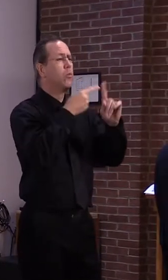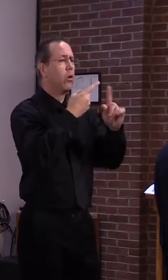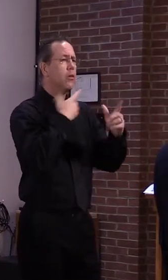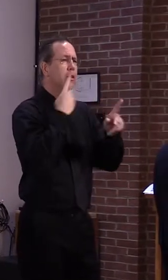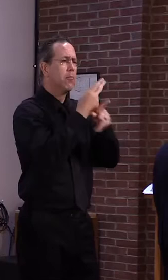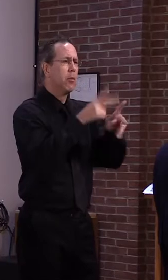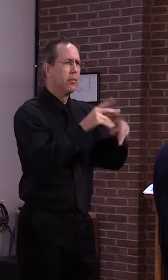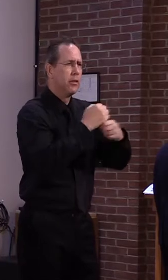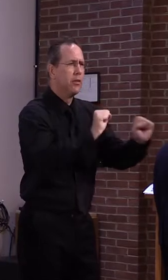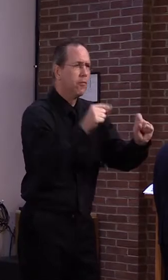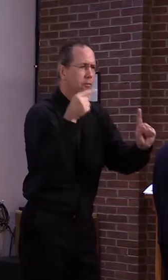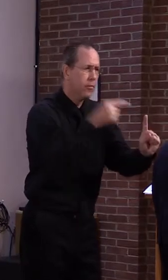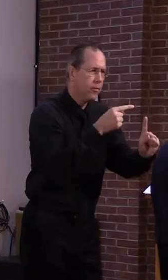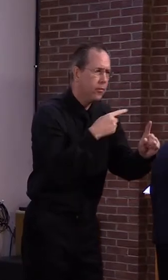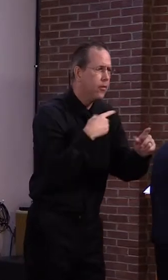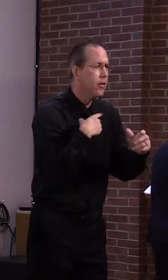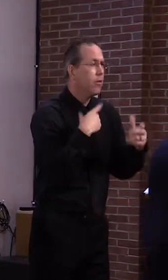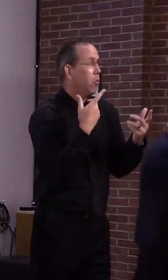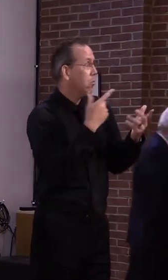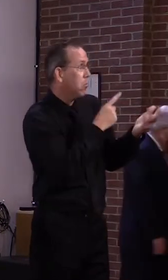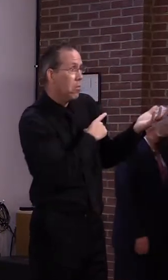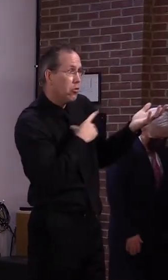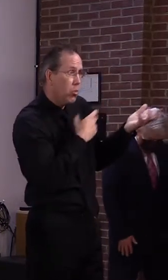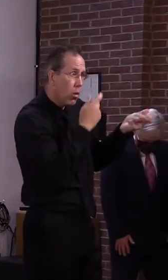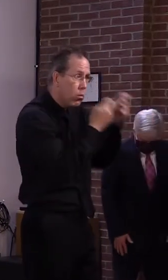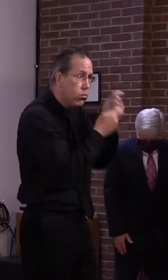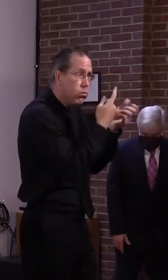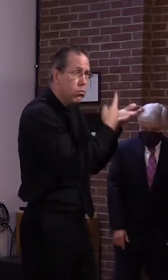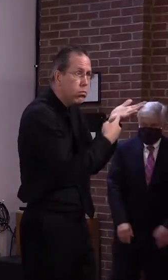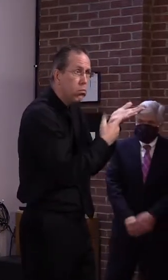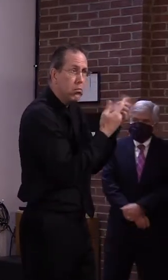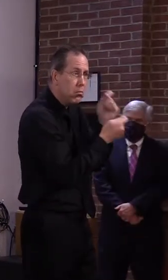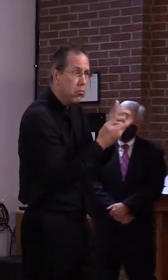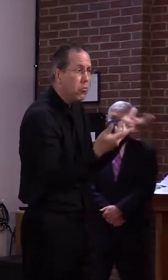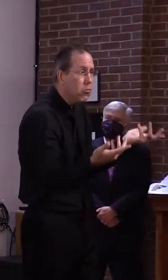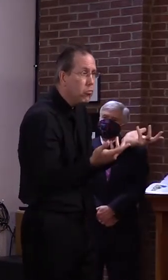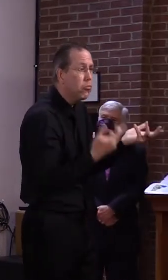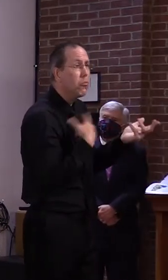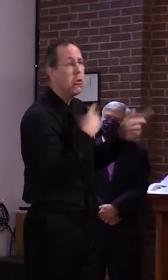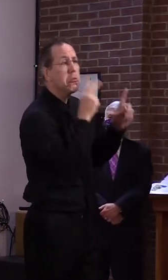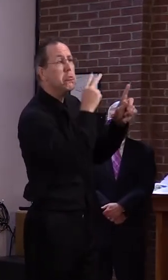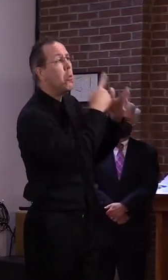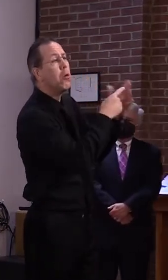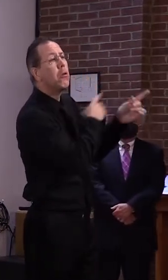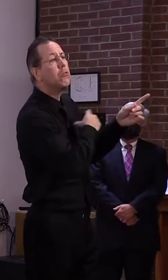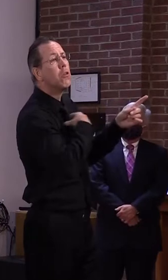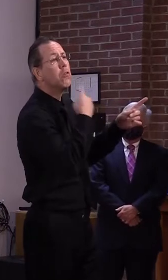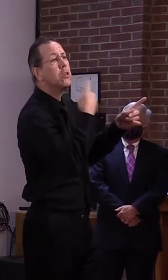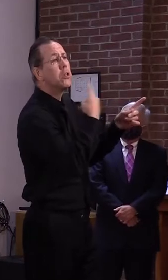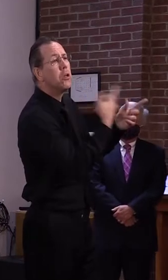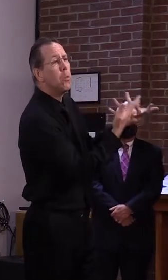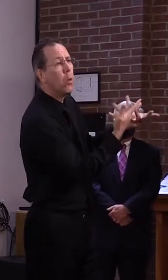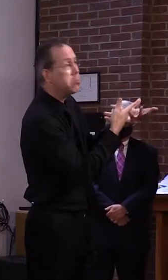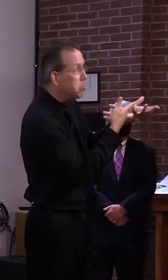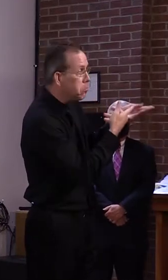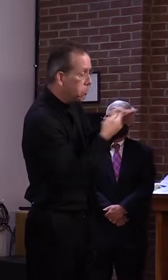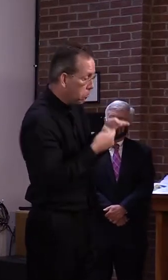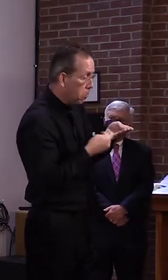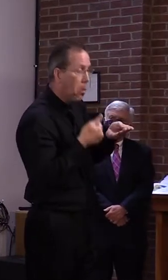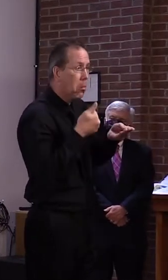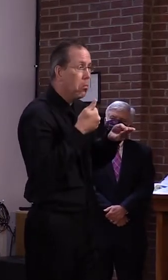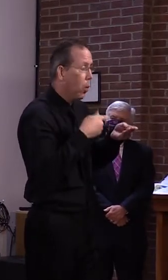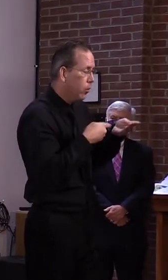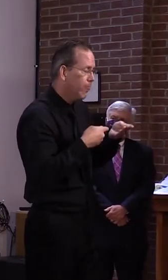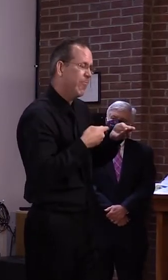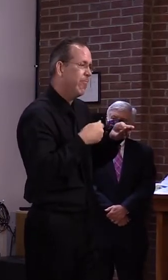to accommodate that. So, yeah, we look forward to hearing that. I also wanted to compliment the Lodge in Killington as